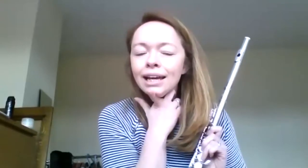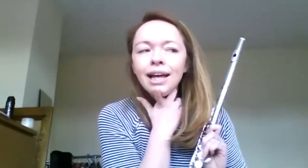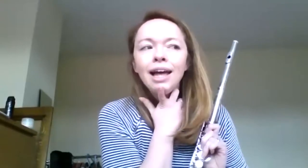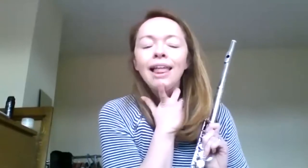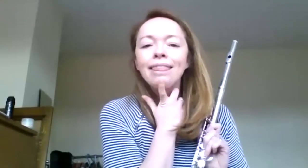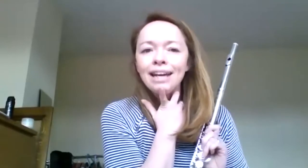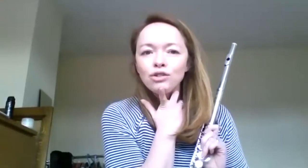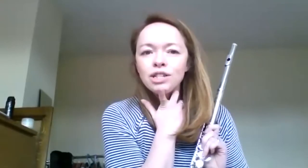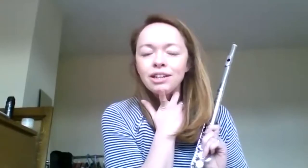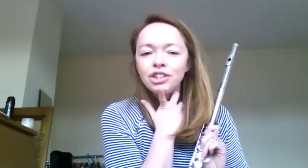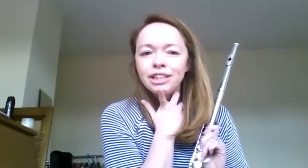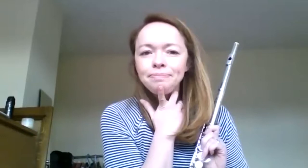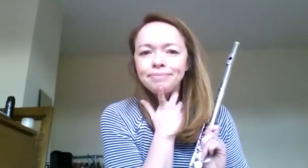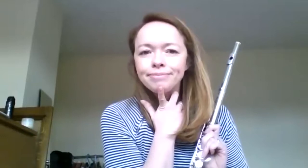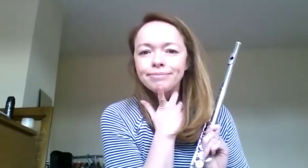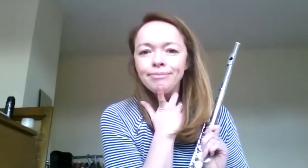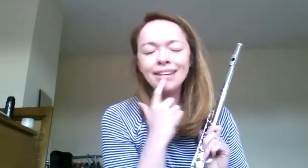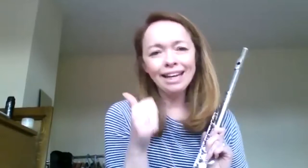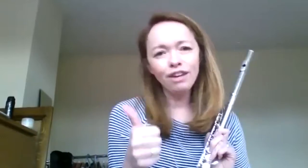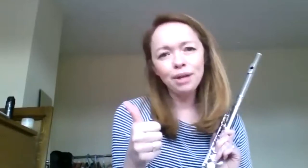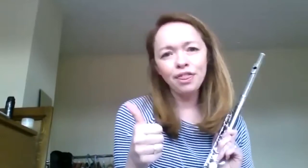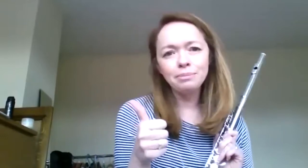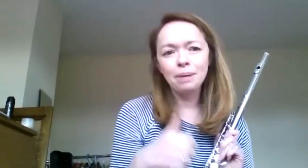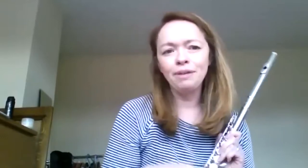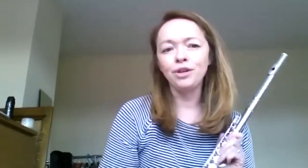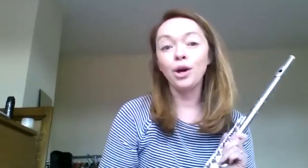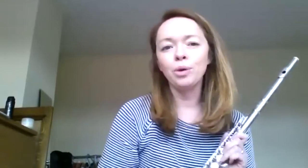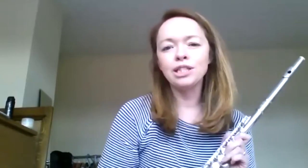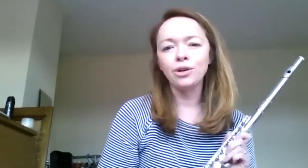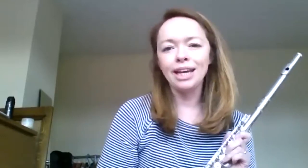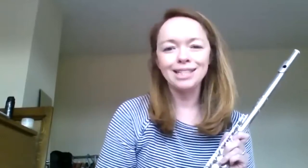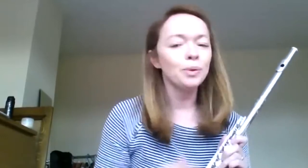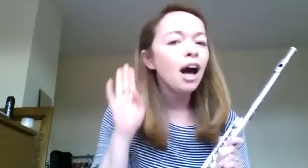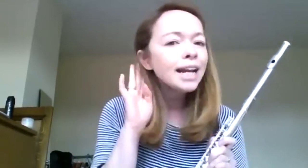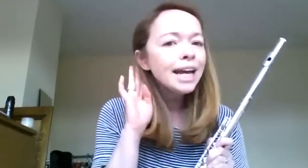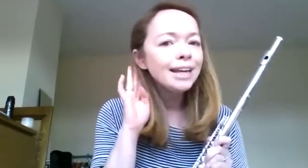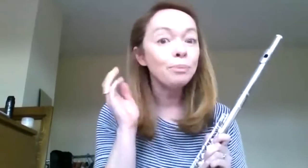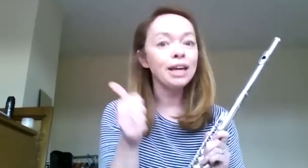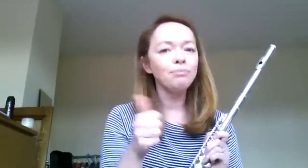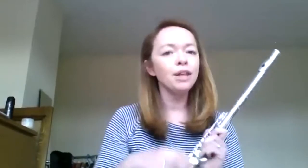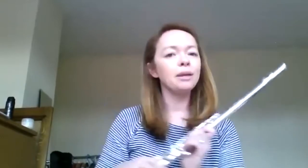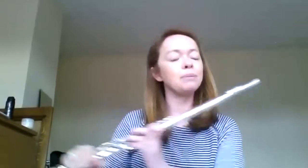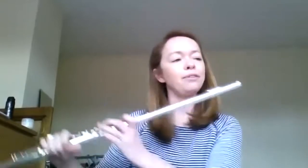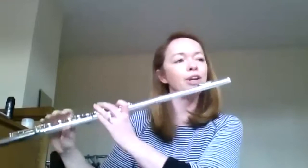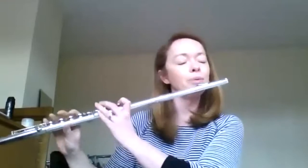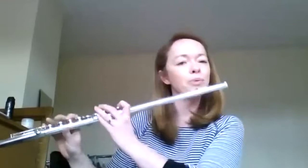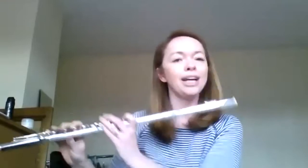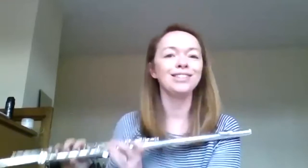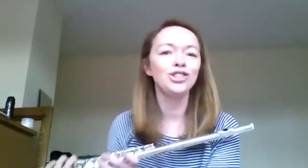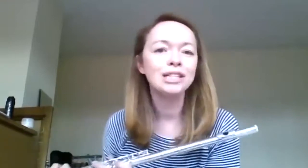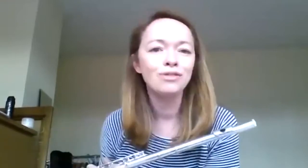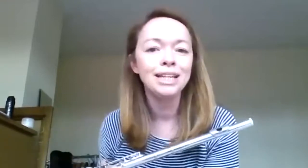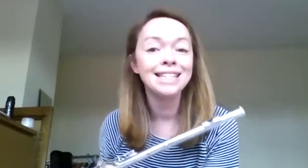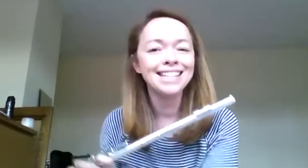play the introduction and give me a thumbs up if you know what song it is, because we can't hear you, but give me a thumbs up if you know which one it